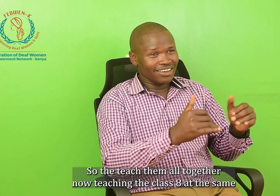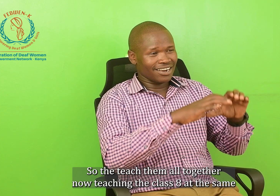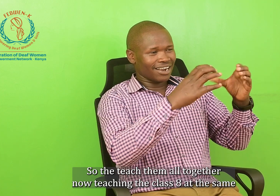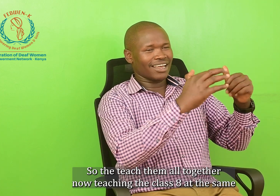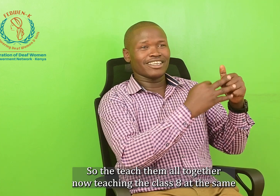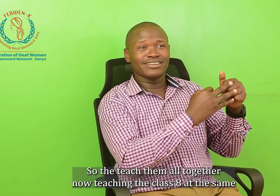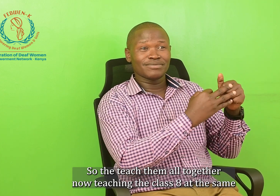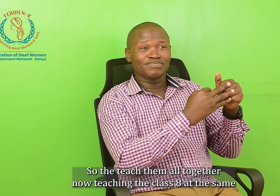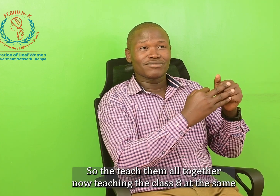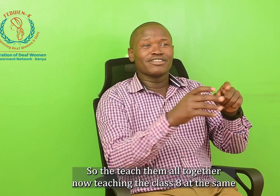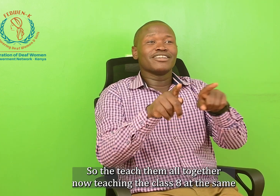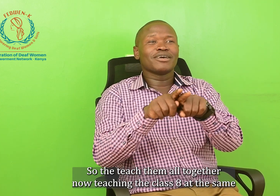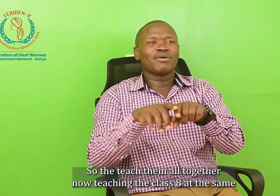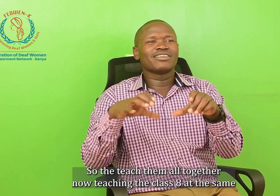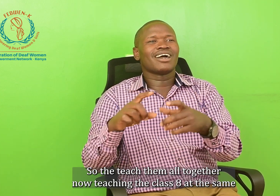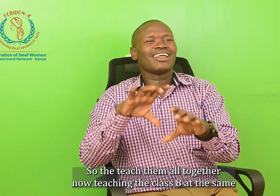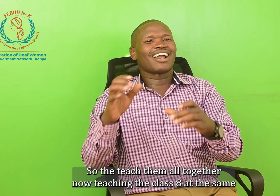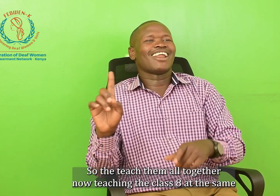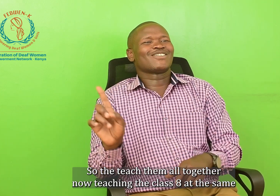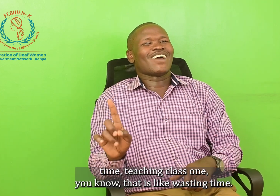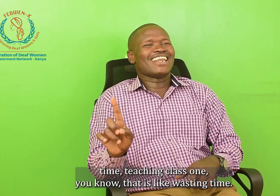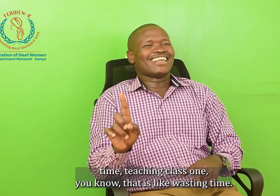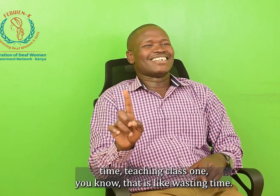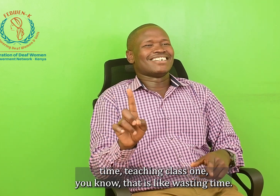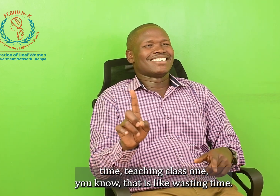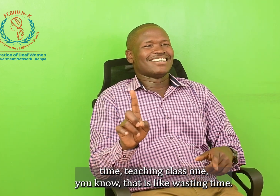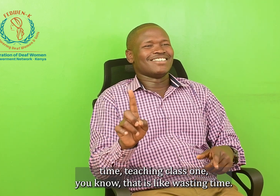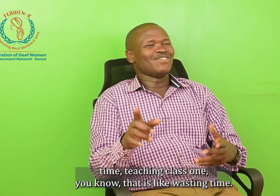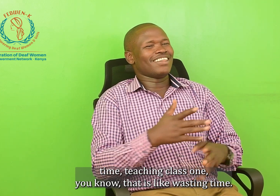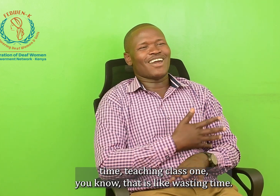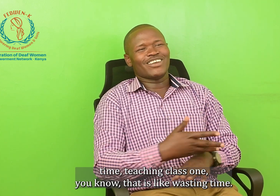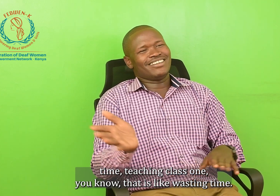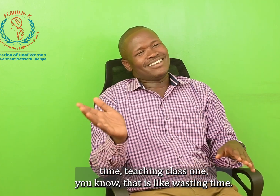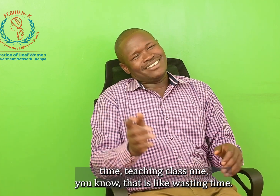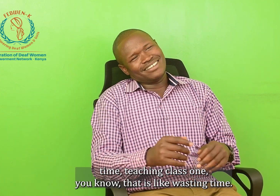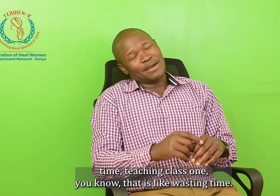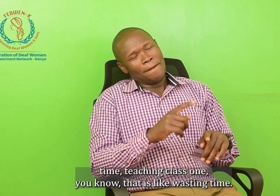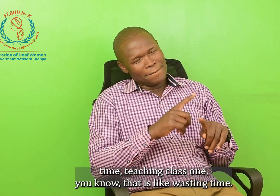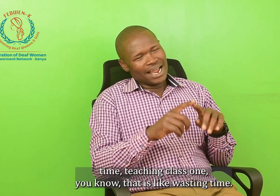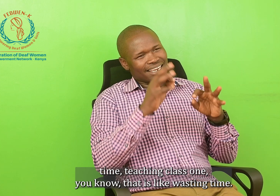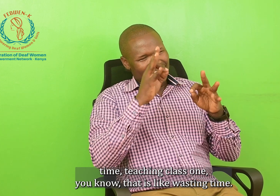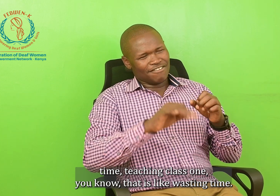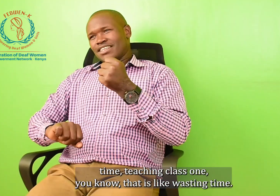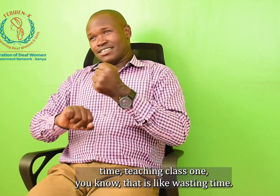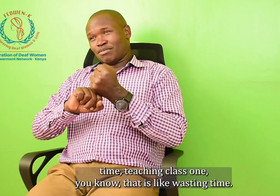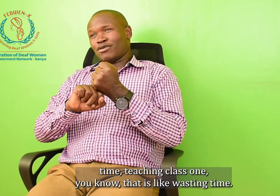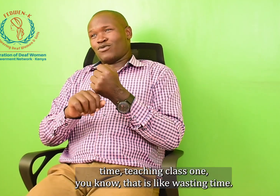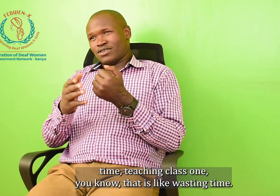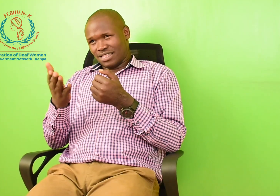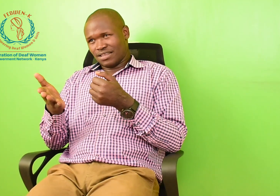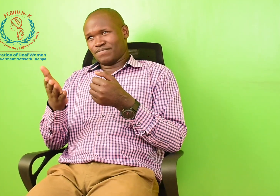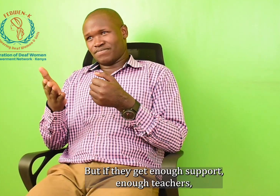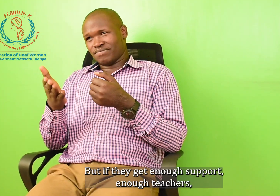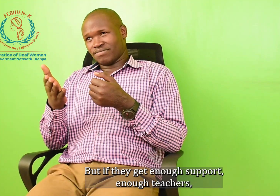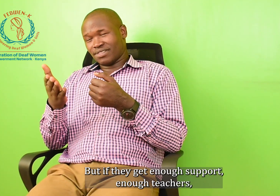together. Now, teaching the class 8 at the same time teaching class 1, that is like wasting. But if